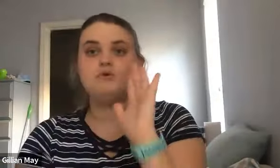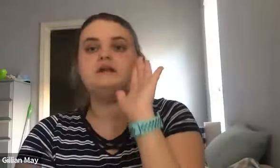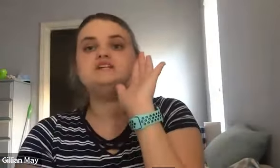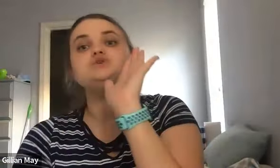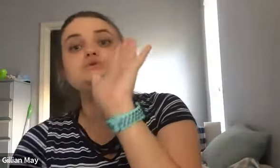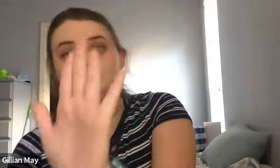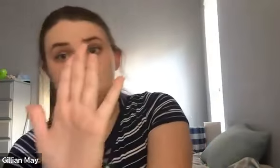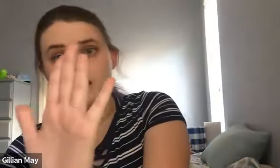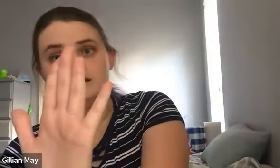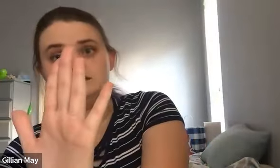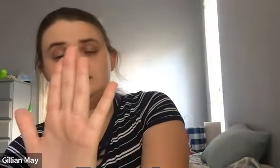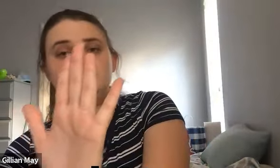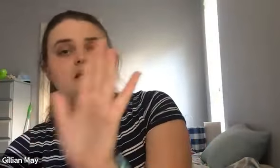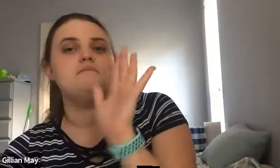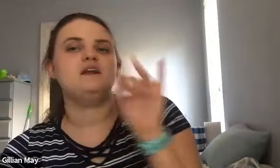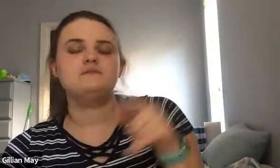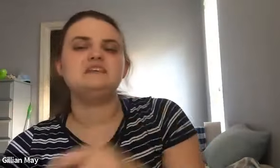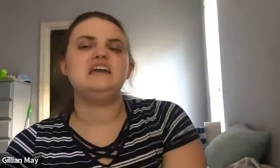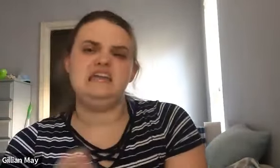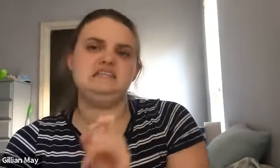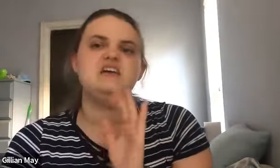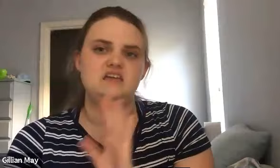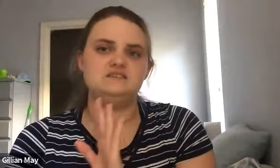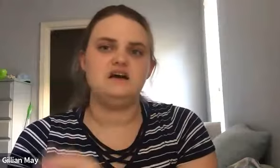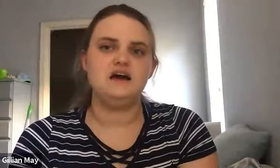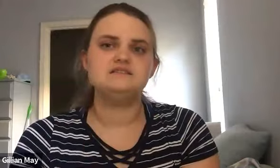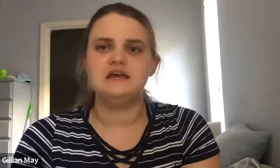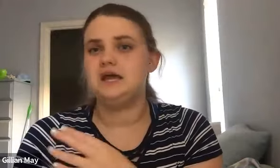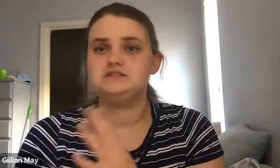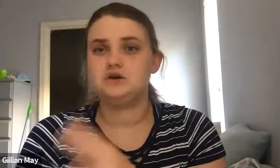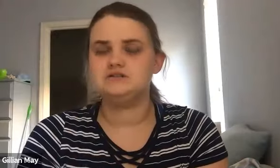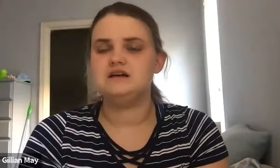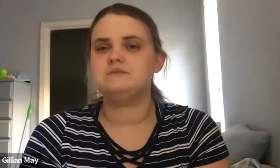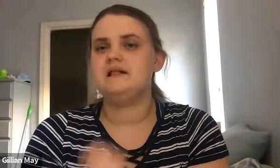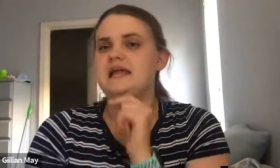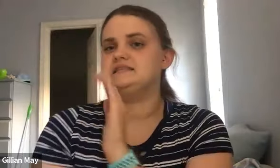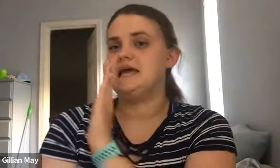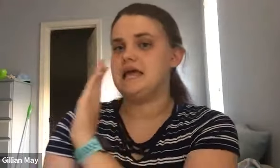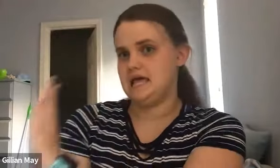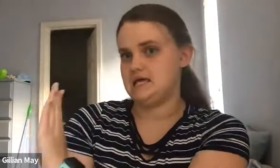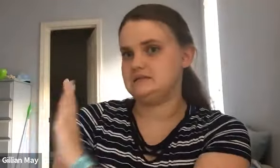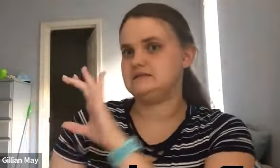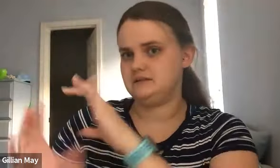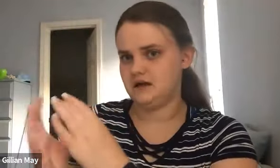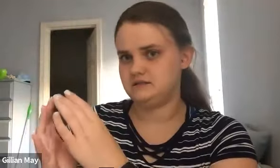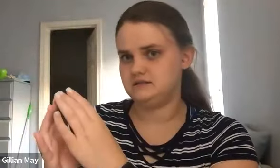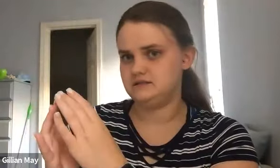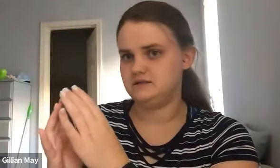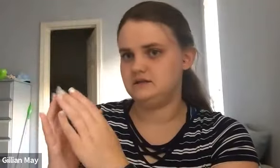pointing to you guys. But if I'm saying it's his class, like his or hers class, I'd be like, it's his class.